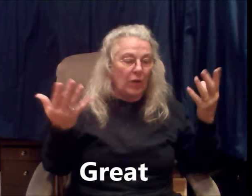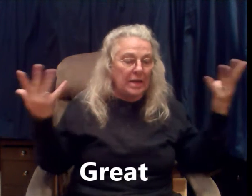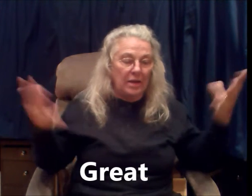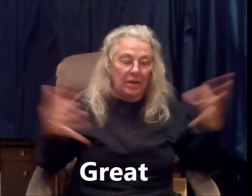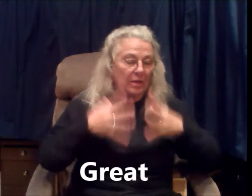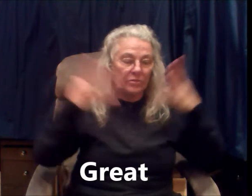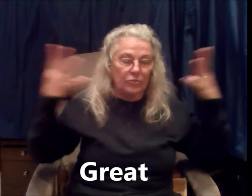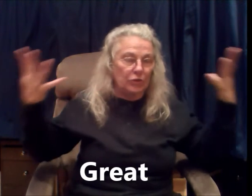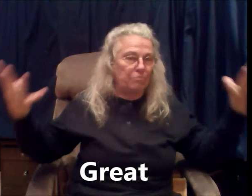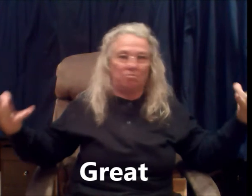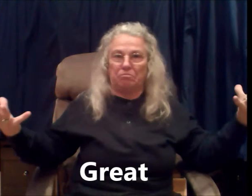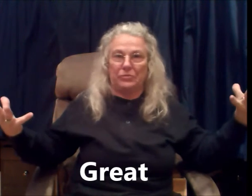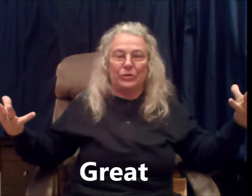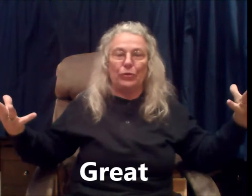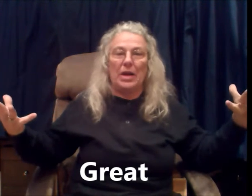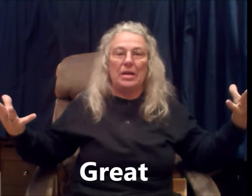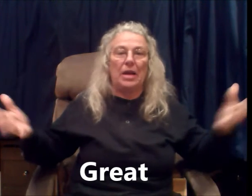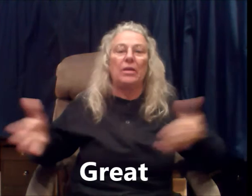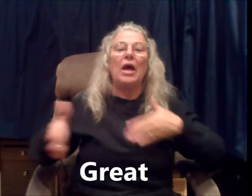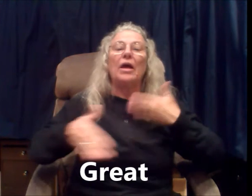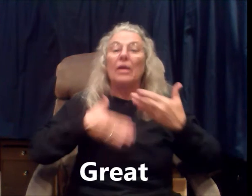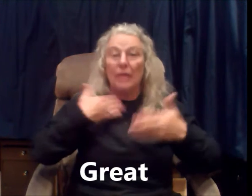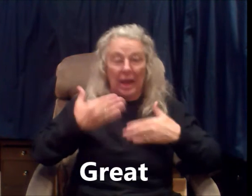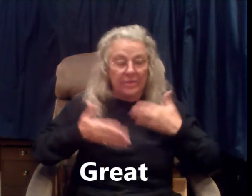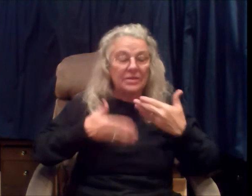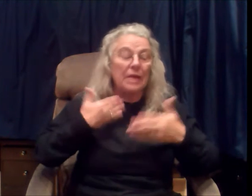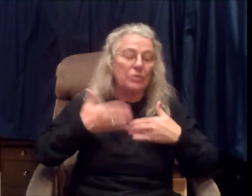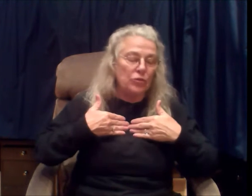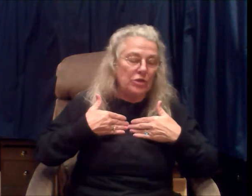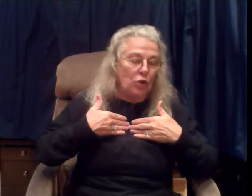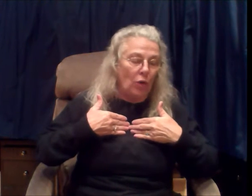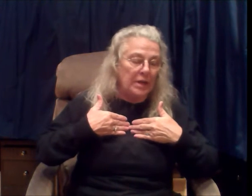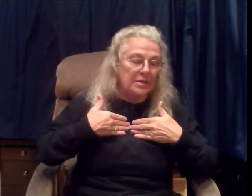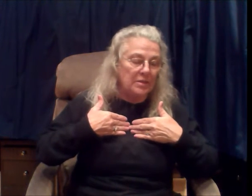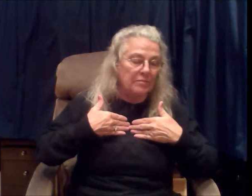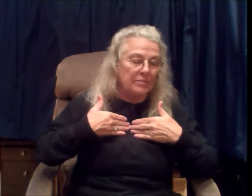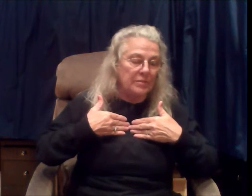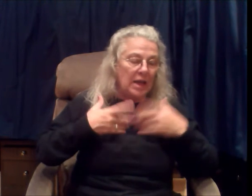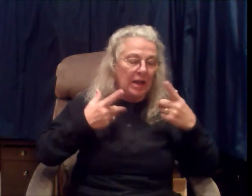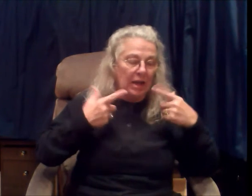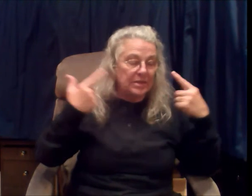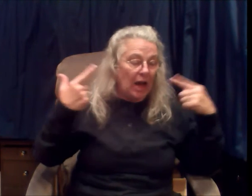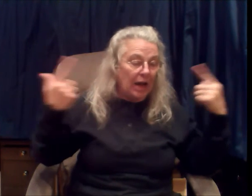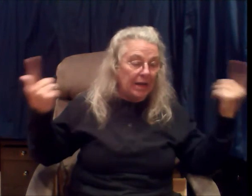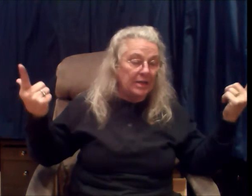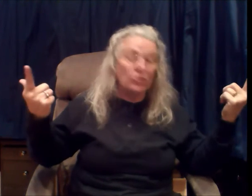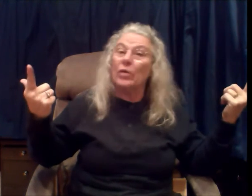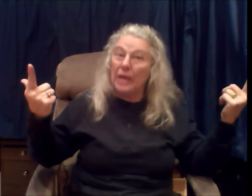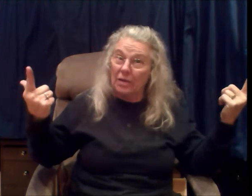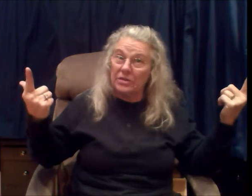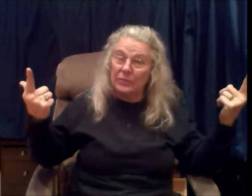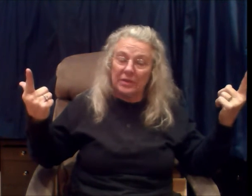Great, and of course, great and glad, the same as rejoice. And tidings or